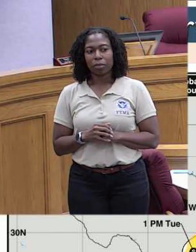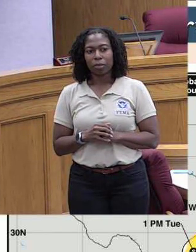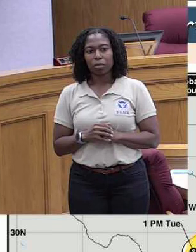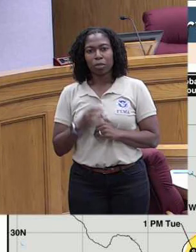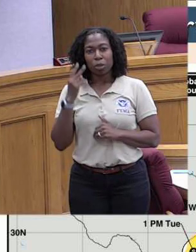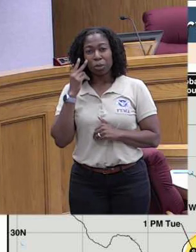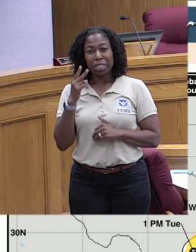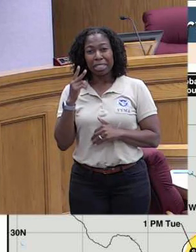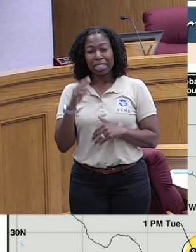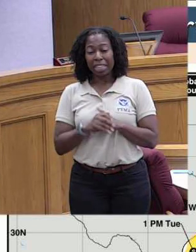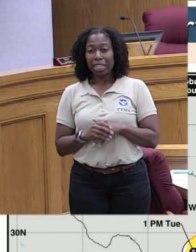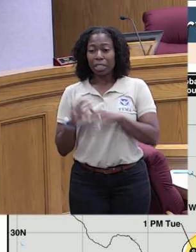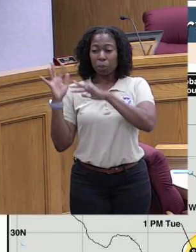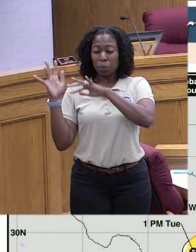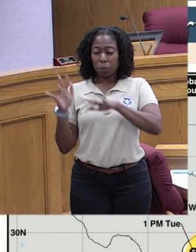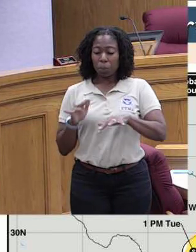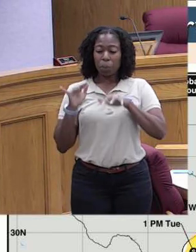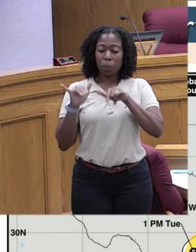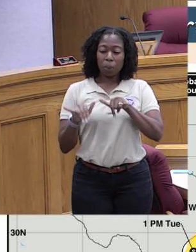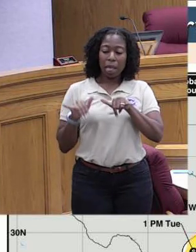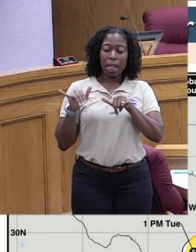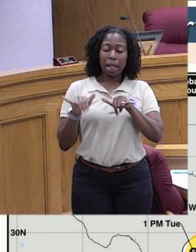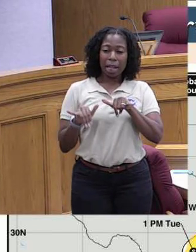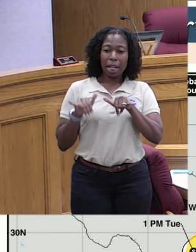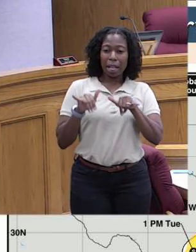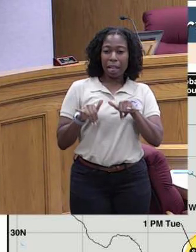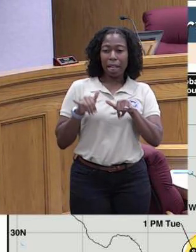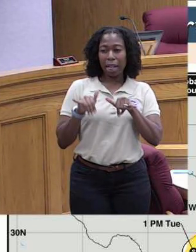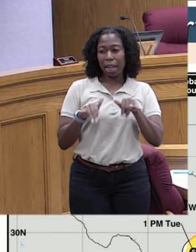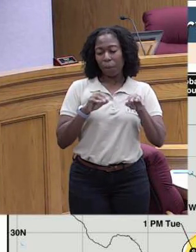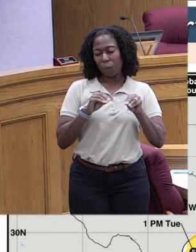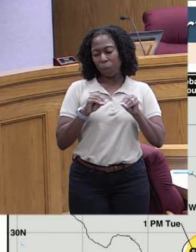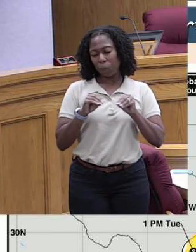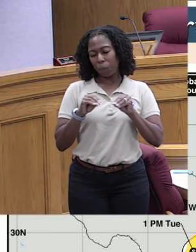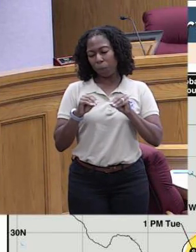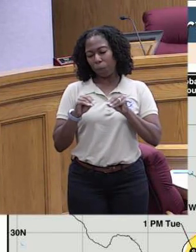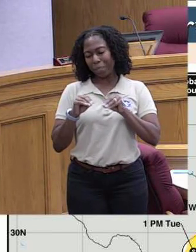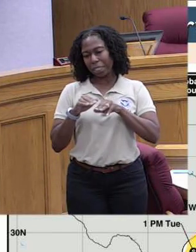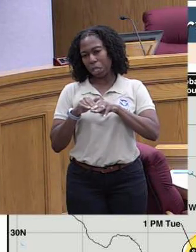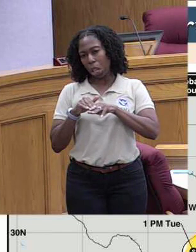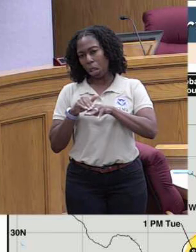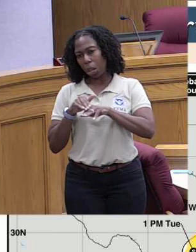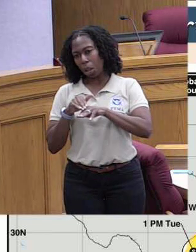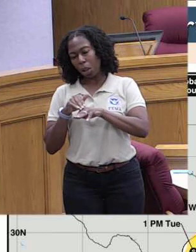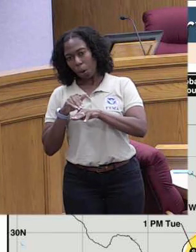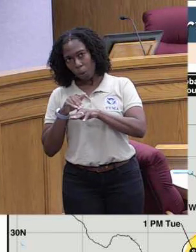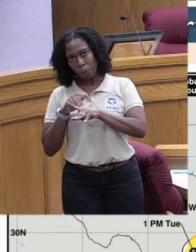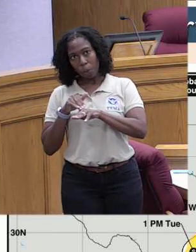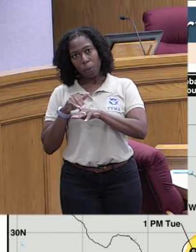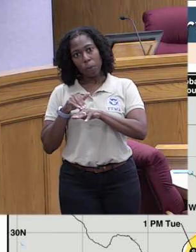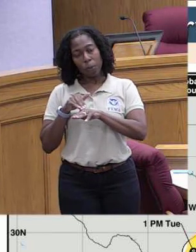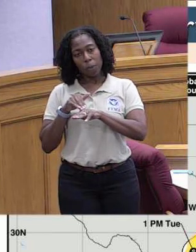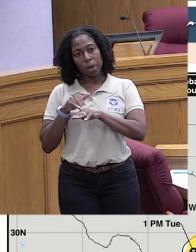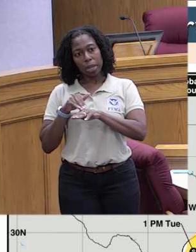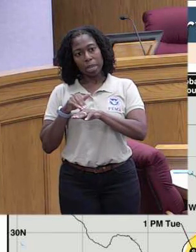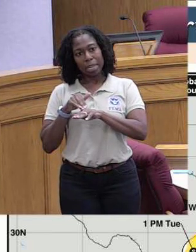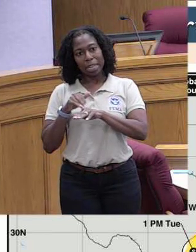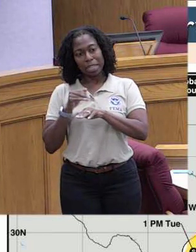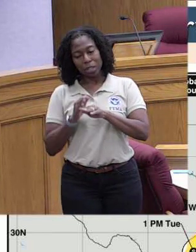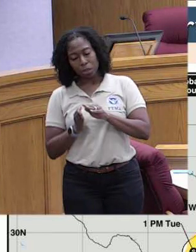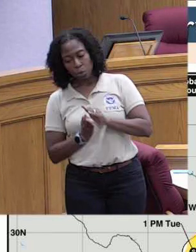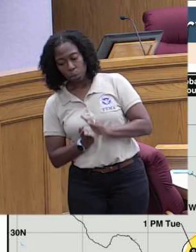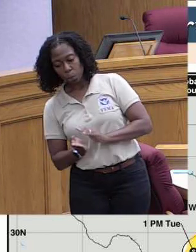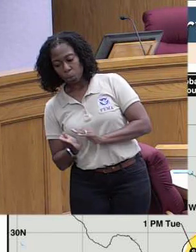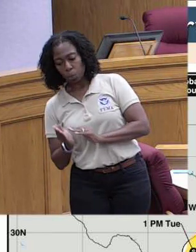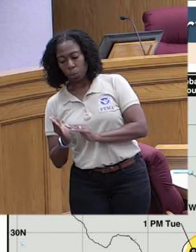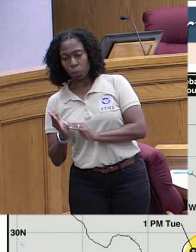for 24 hours, not moving very much, in and around the Matagorda Bay region before it starts to move up the coast